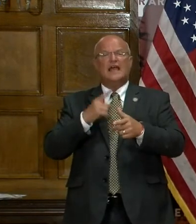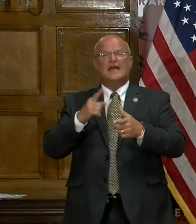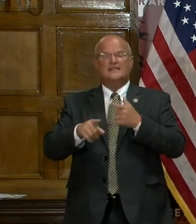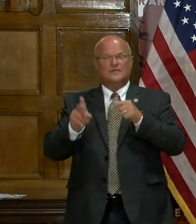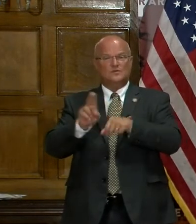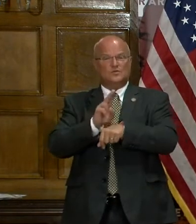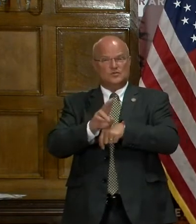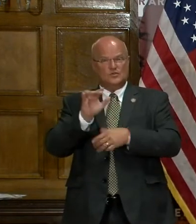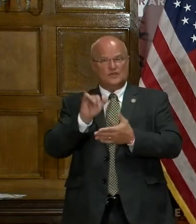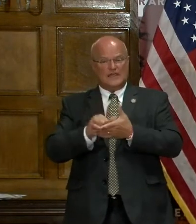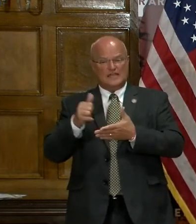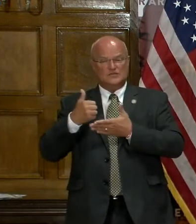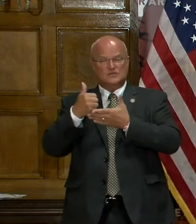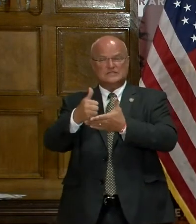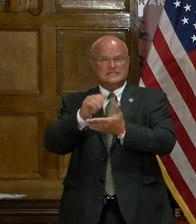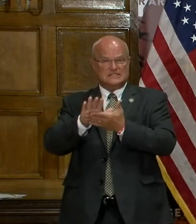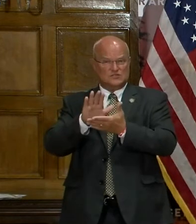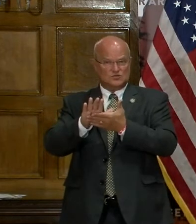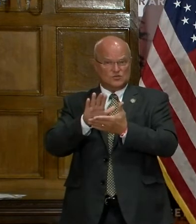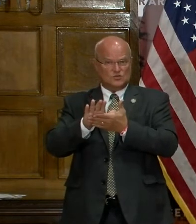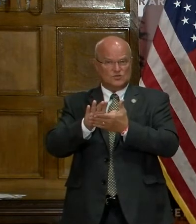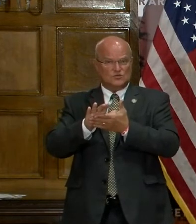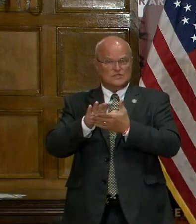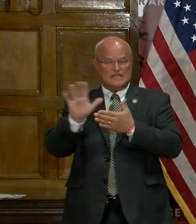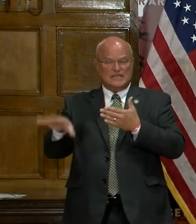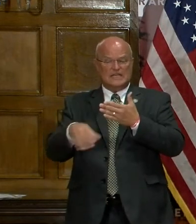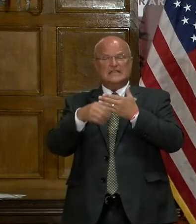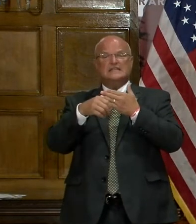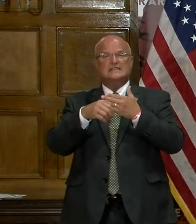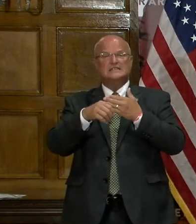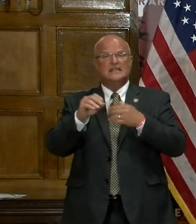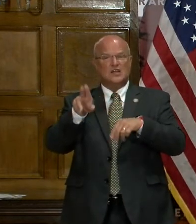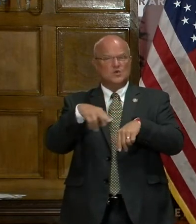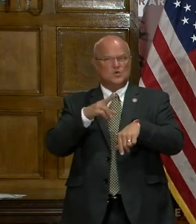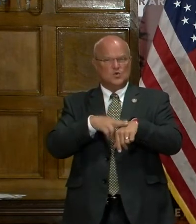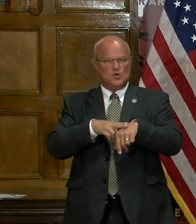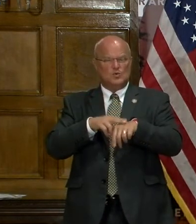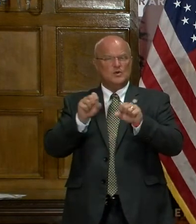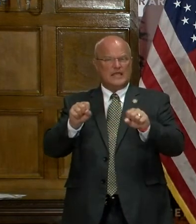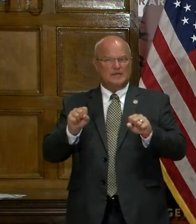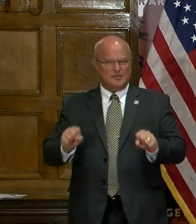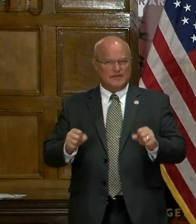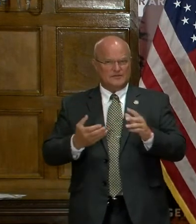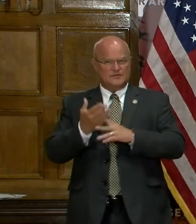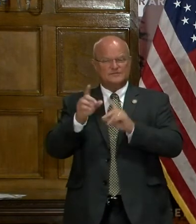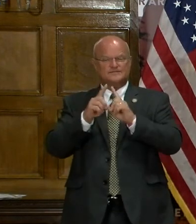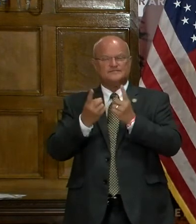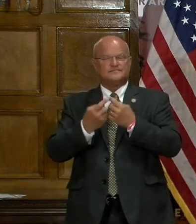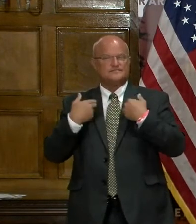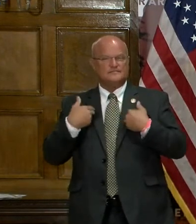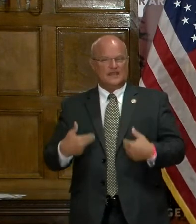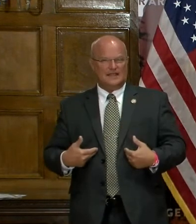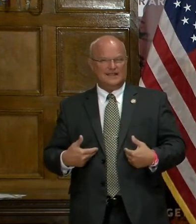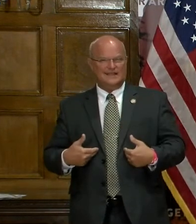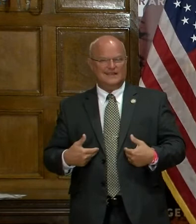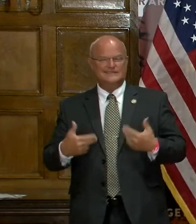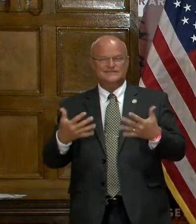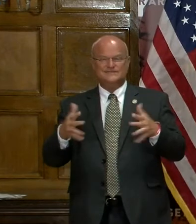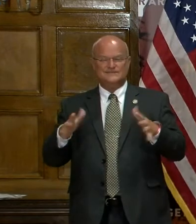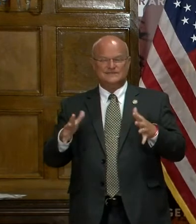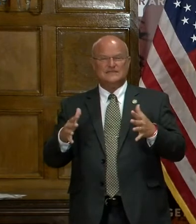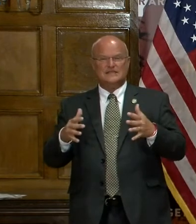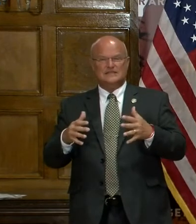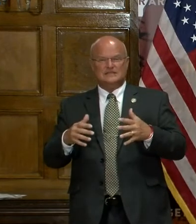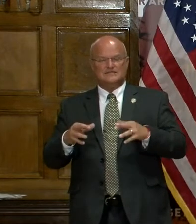utilize that to assist our schools, in addition to our normal capability through the Department of Health, that we are